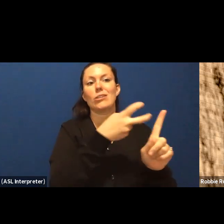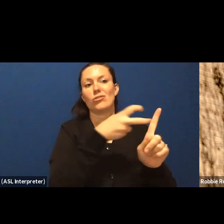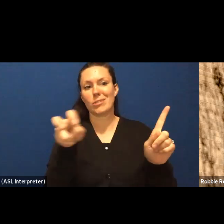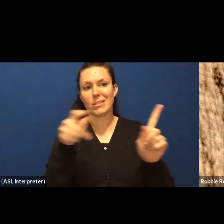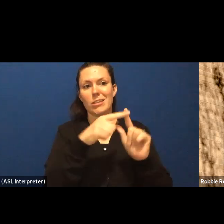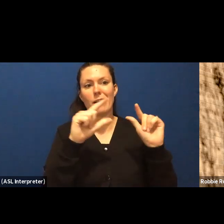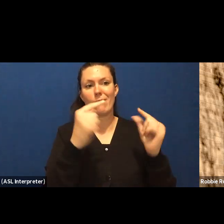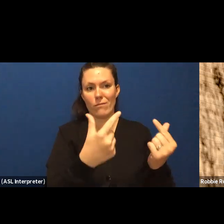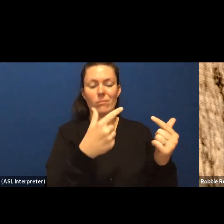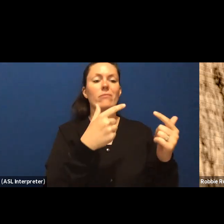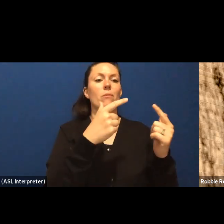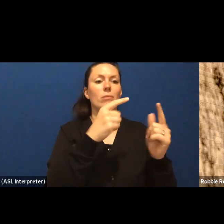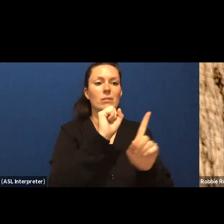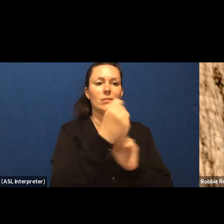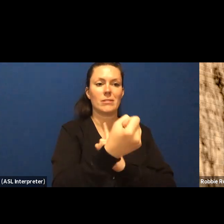condensed timeline.